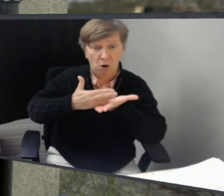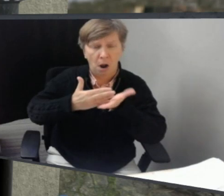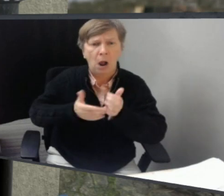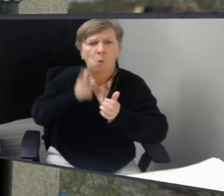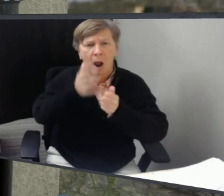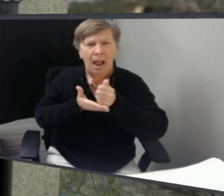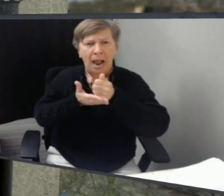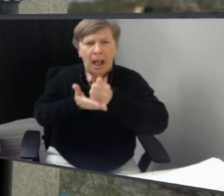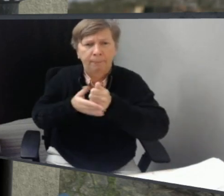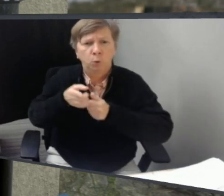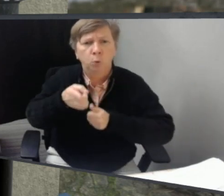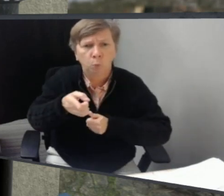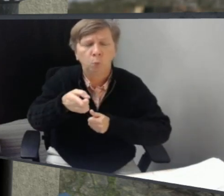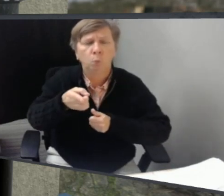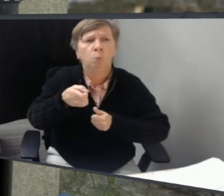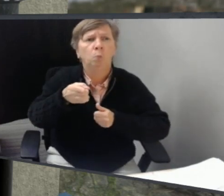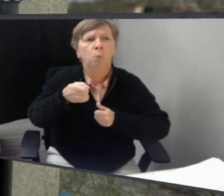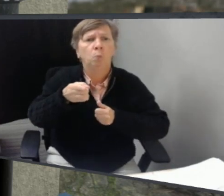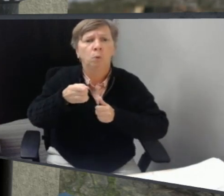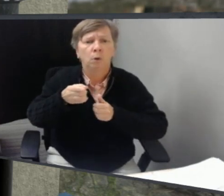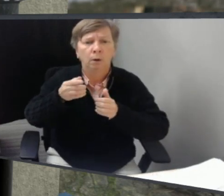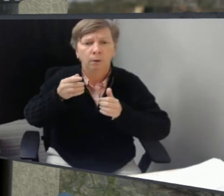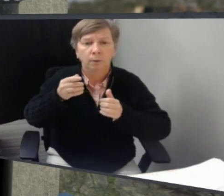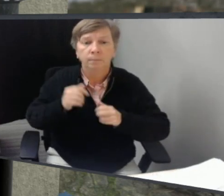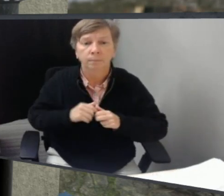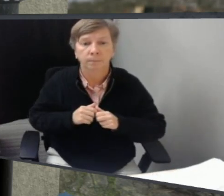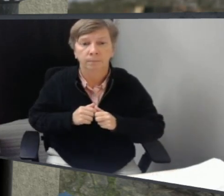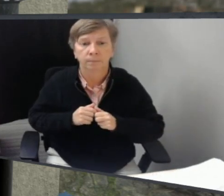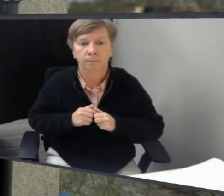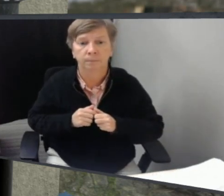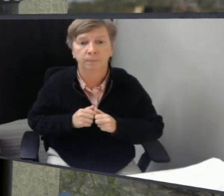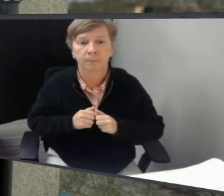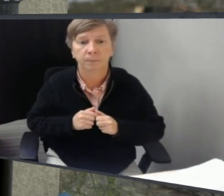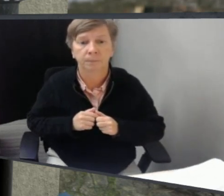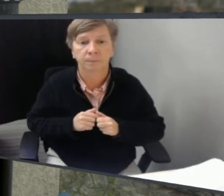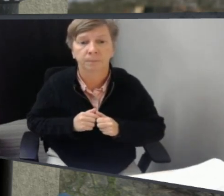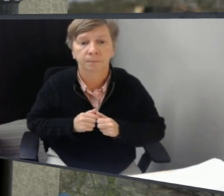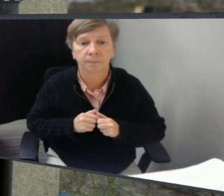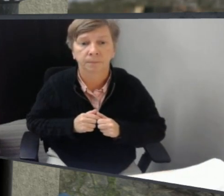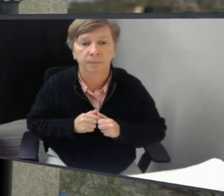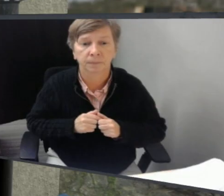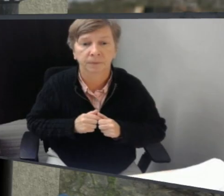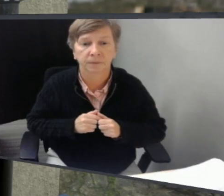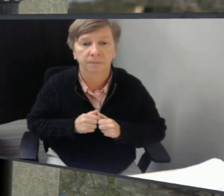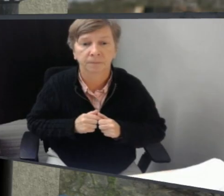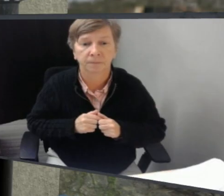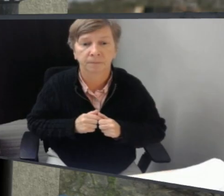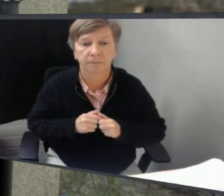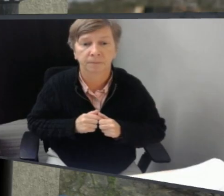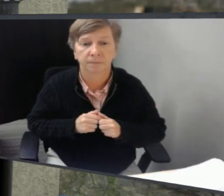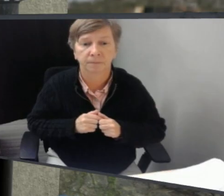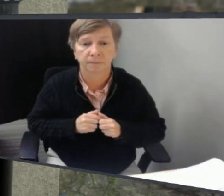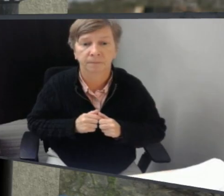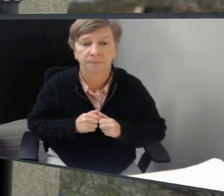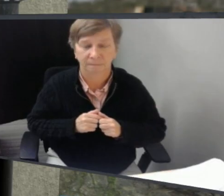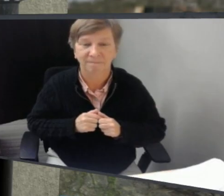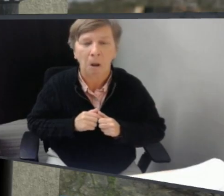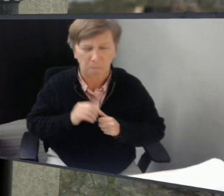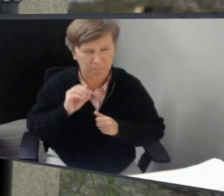commonly. Hi, I'm sorry to interrupt. Can we pause for one moment? The captions disappeared and we want to bring them